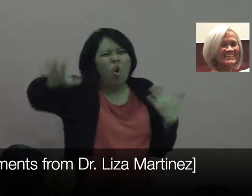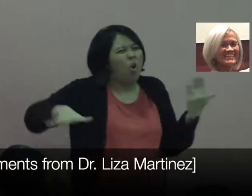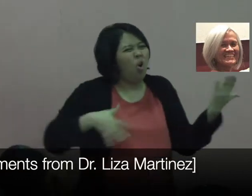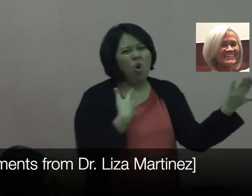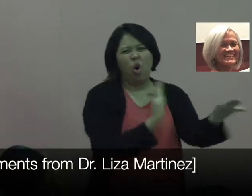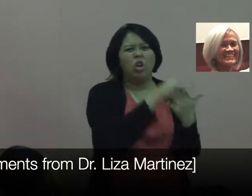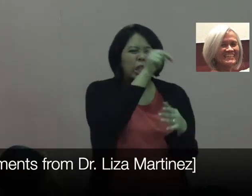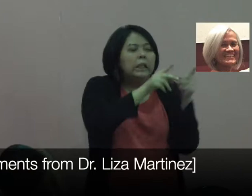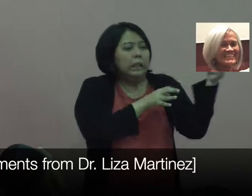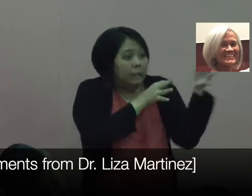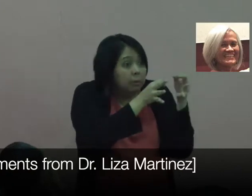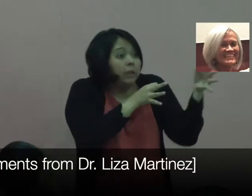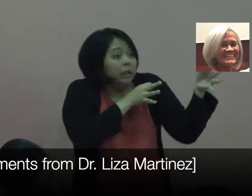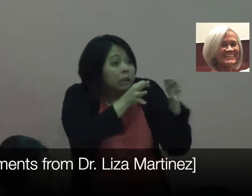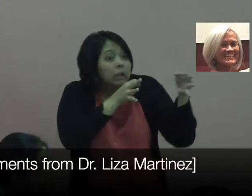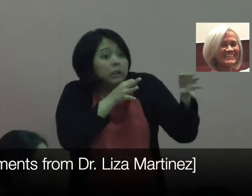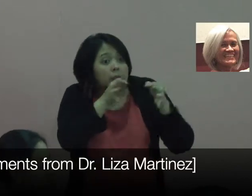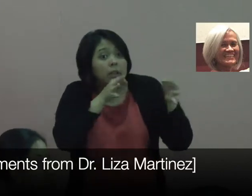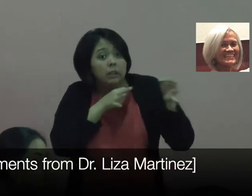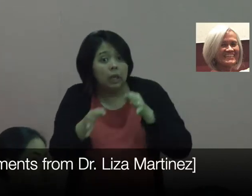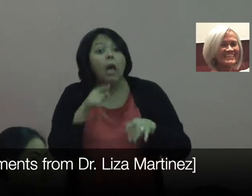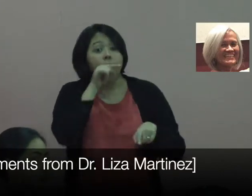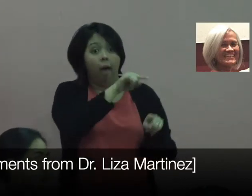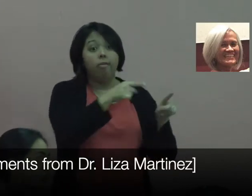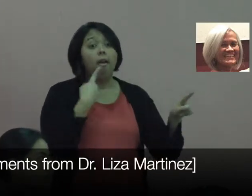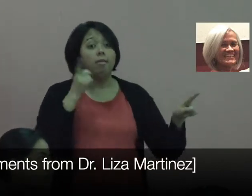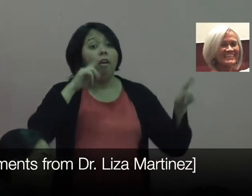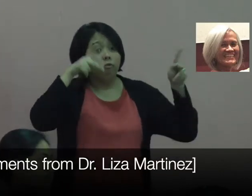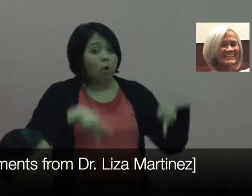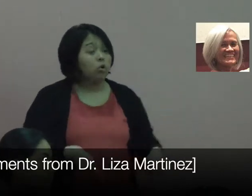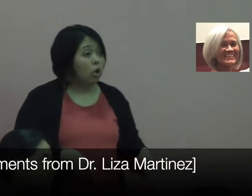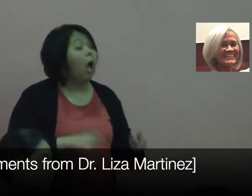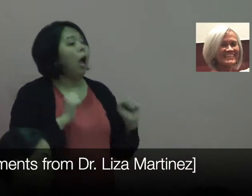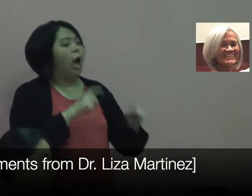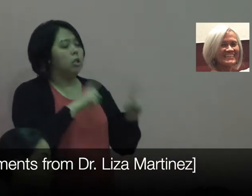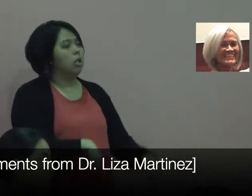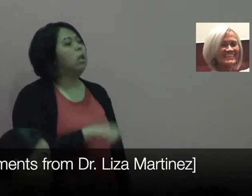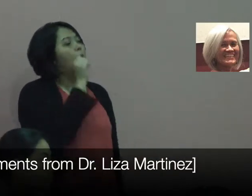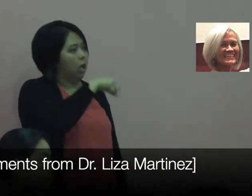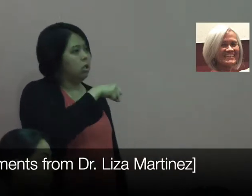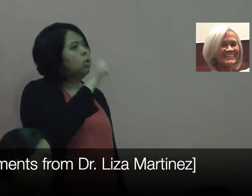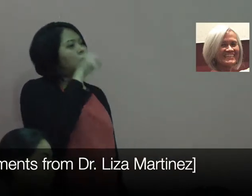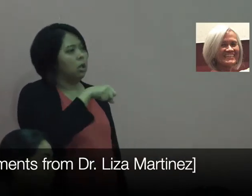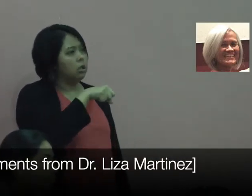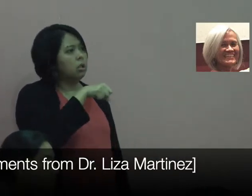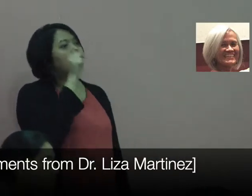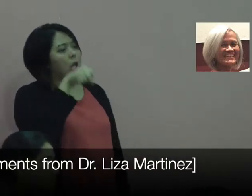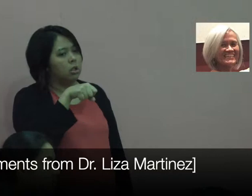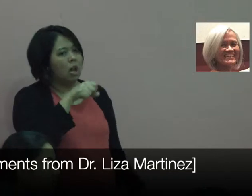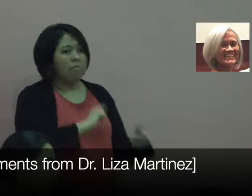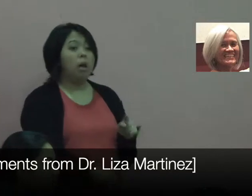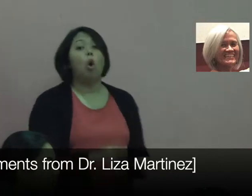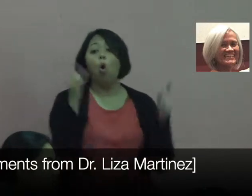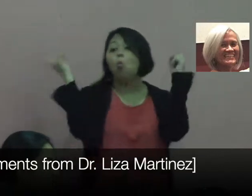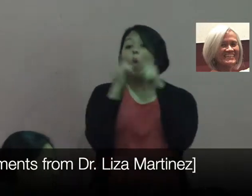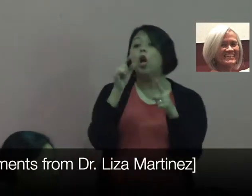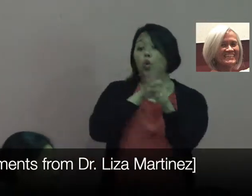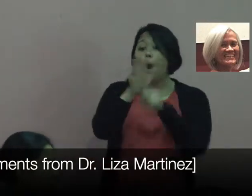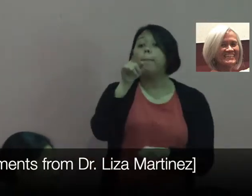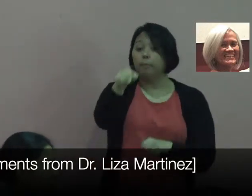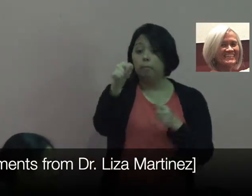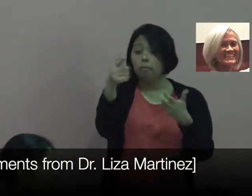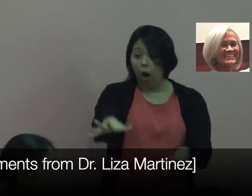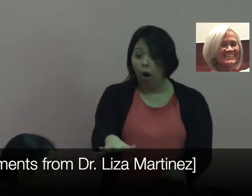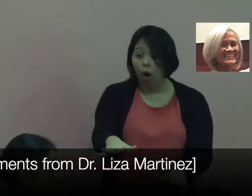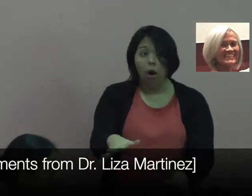And that, a deaf person, any kind of deaf person, can answer you. But you don't just throw them the word rape and ask them, were you